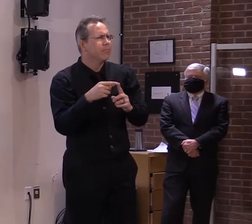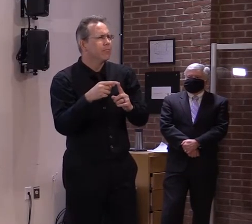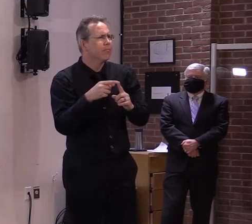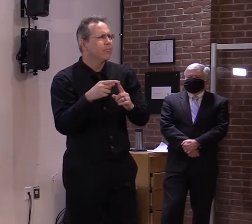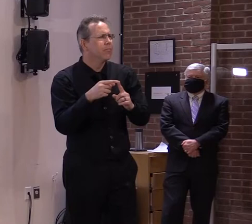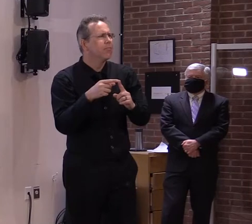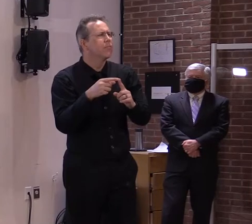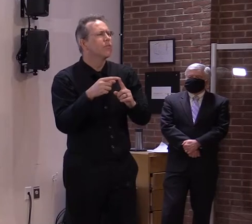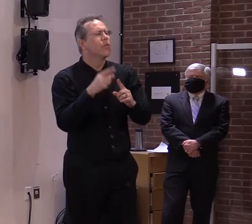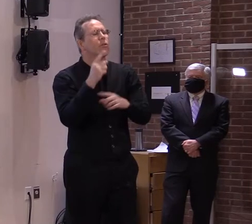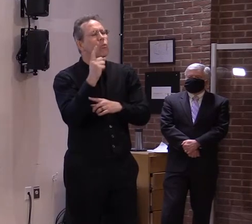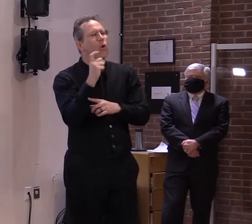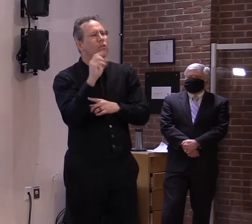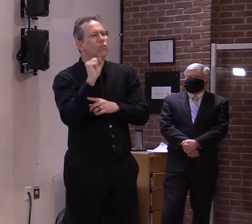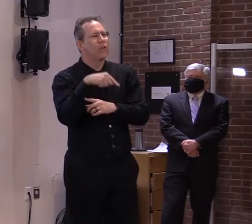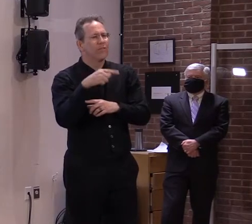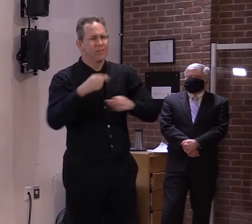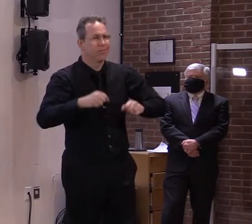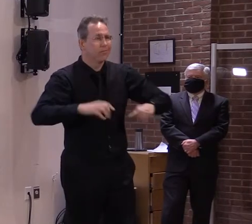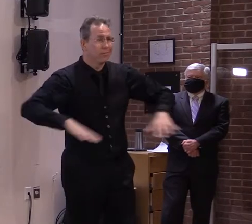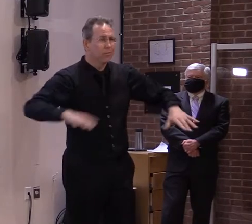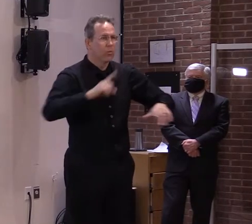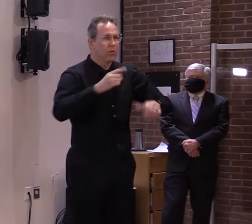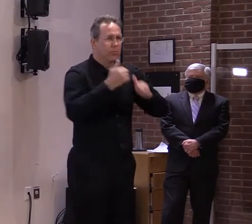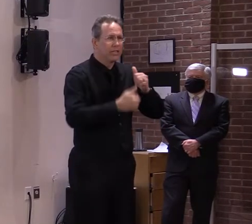So there shouldn't be any crowding. So